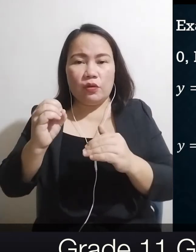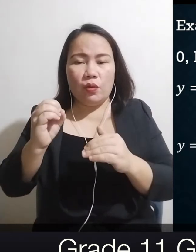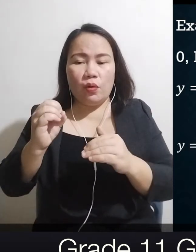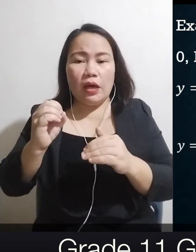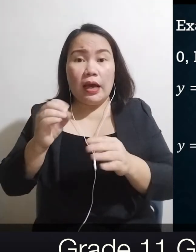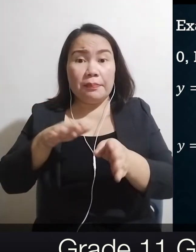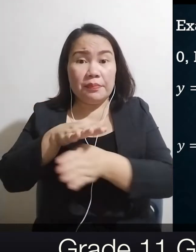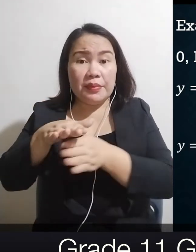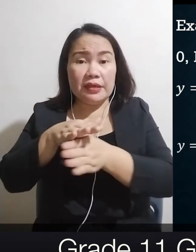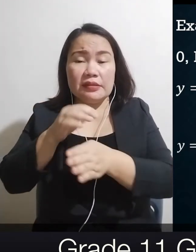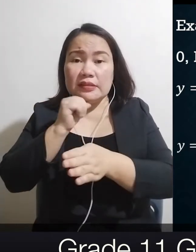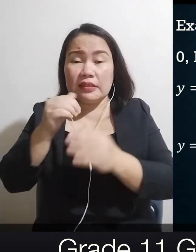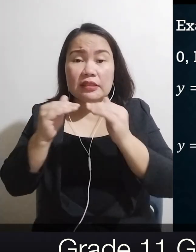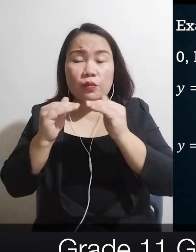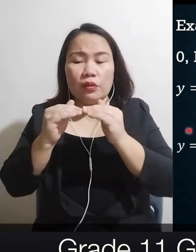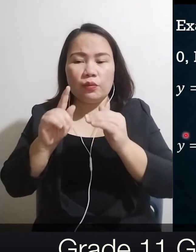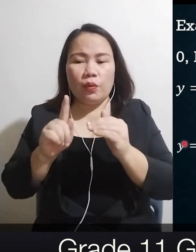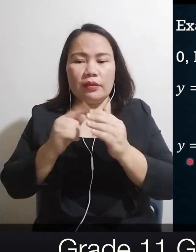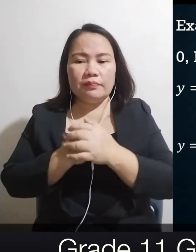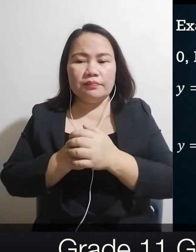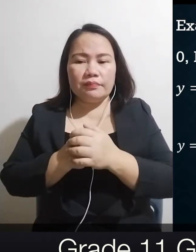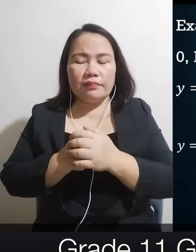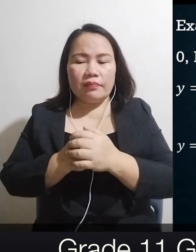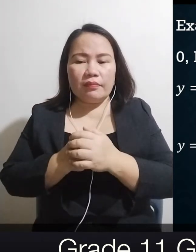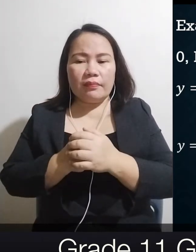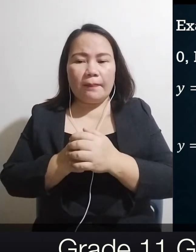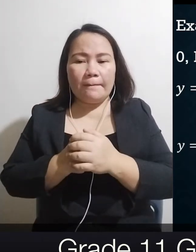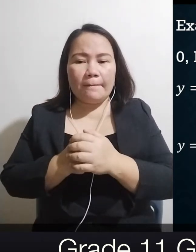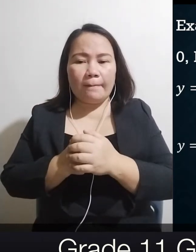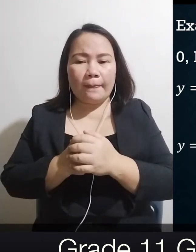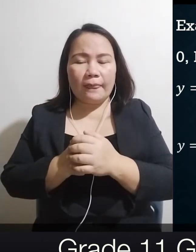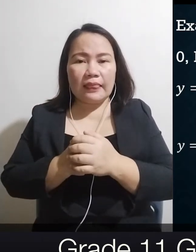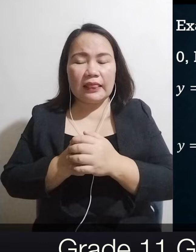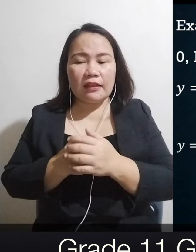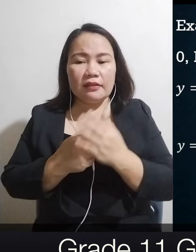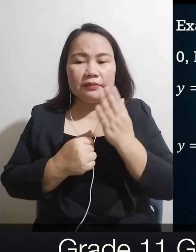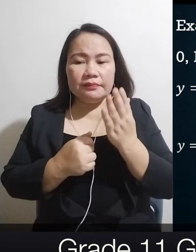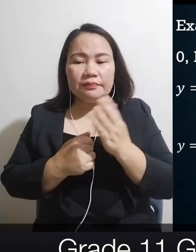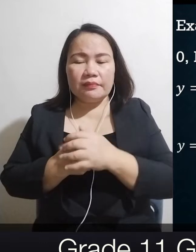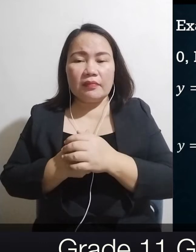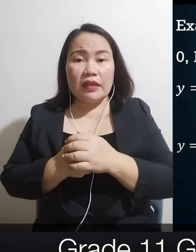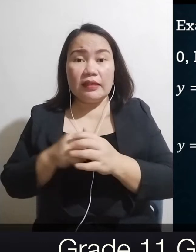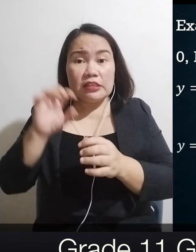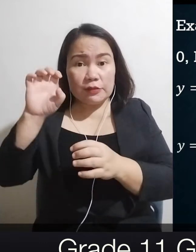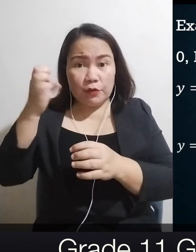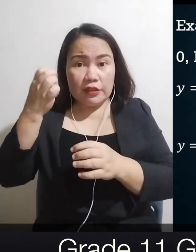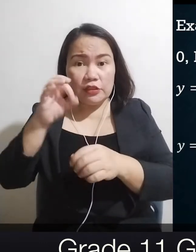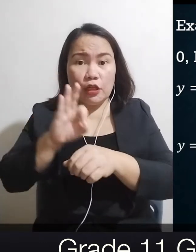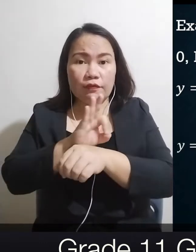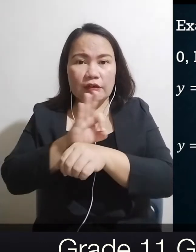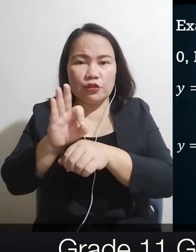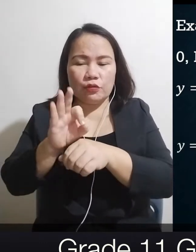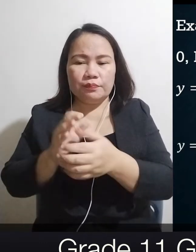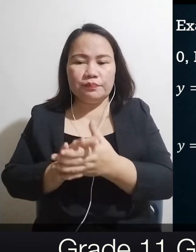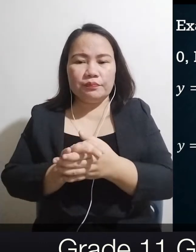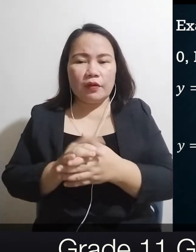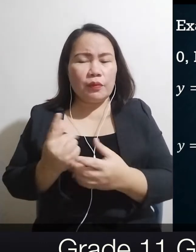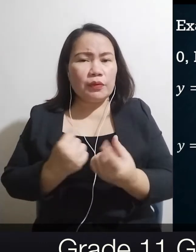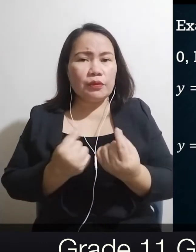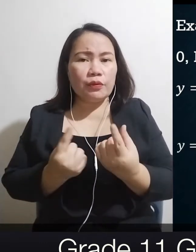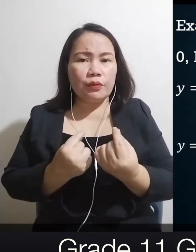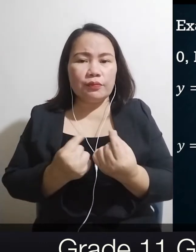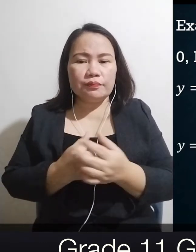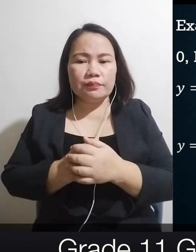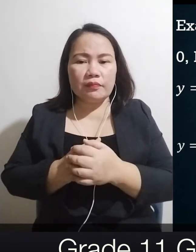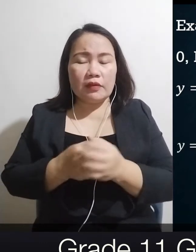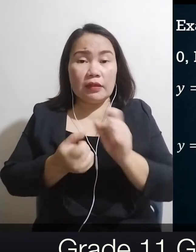hindi equal sa 1. So therefore, y is equal to 1/3 is raised to x and this is exponential function. So, ang